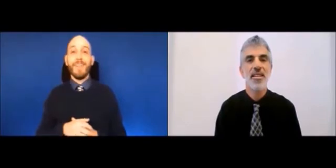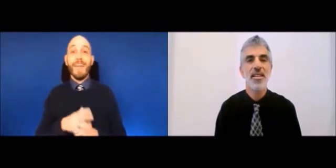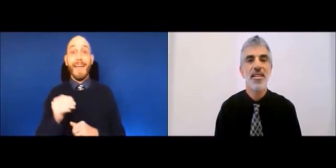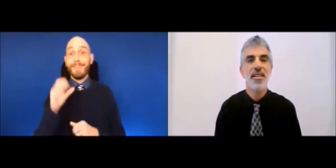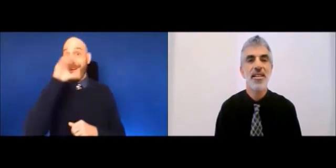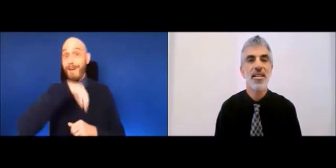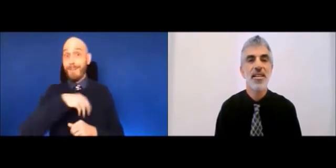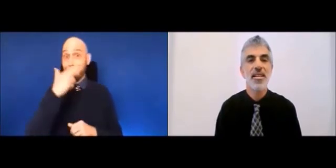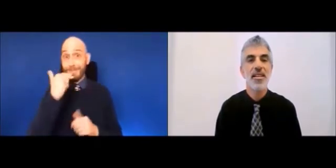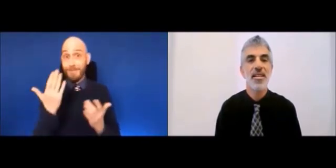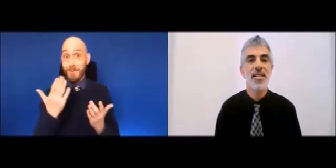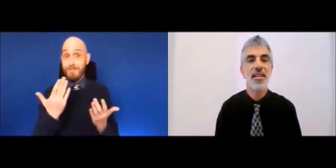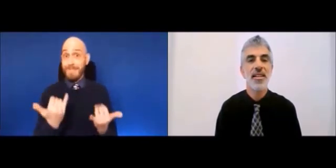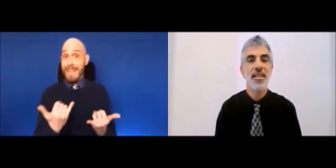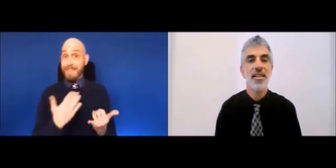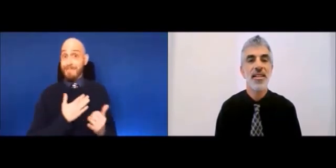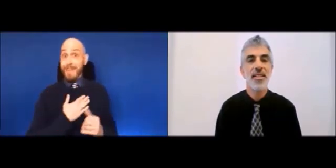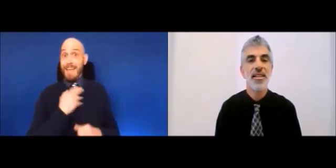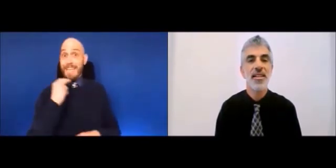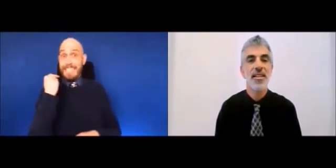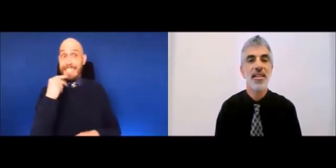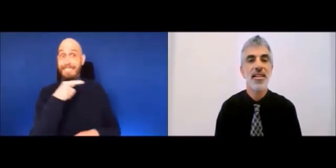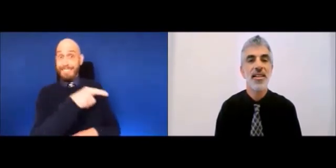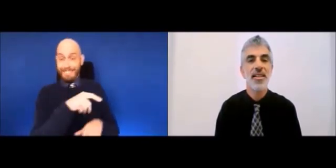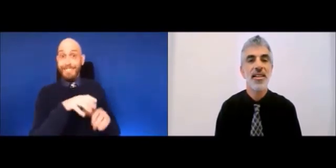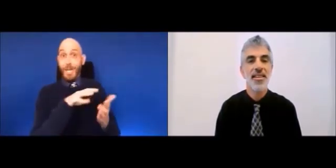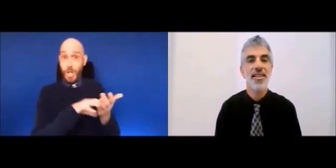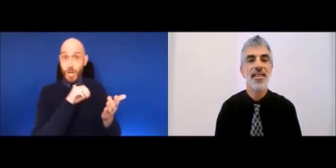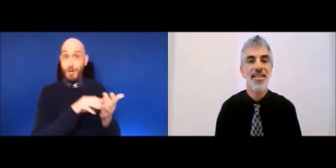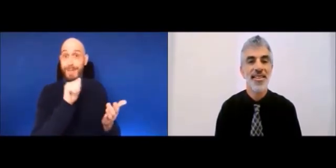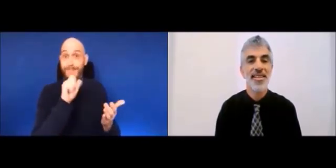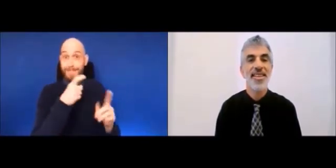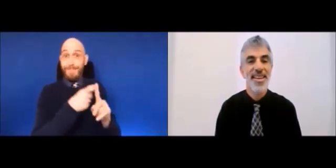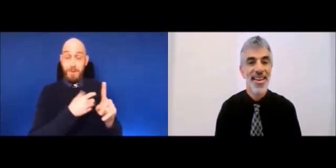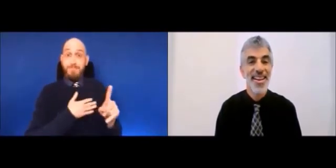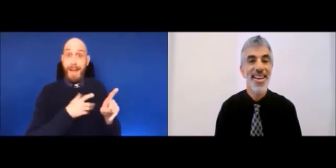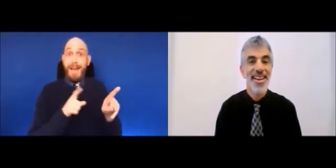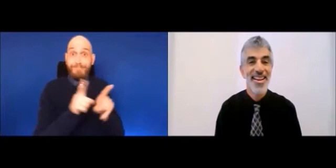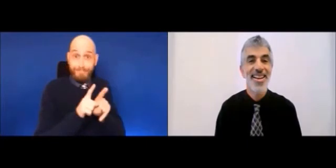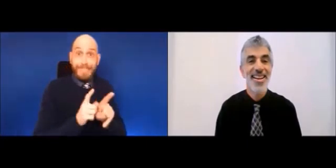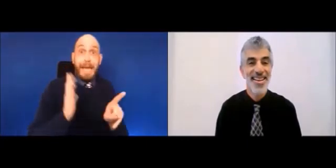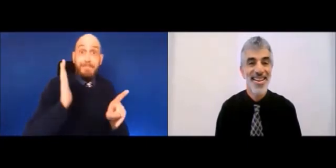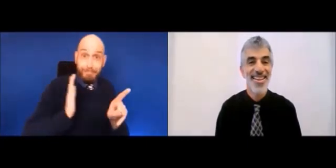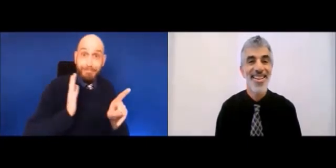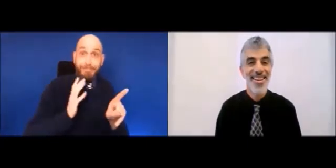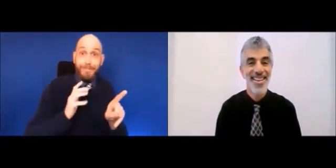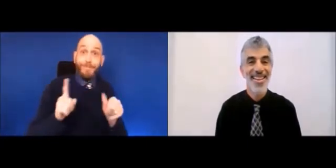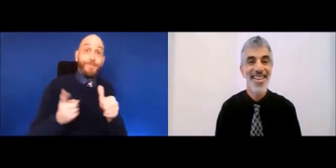Program. Funny enough, my niece is now learning ASL from my very first ASL